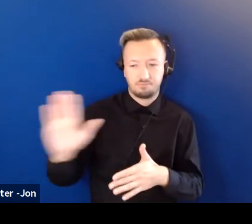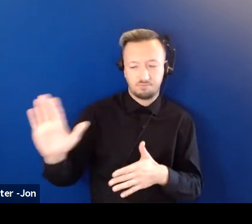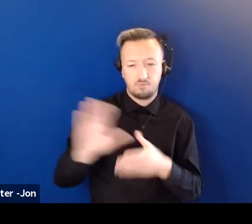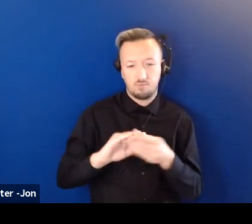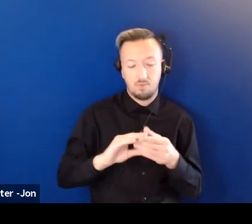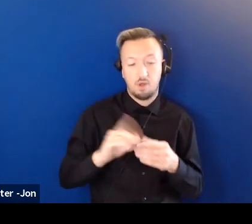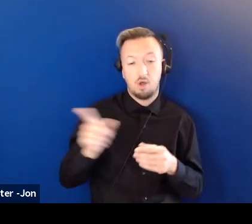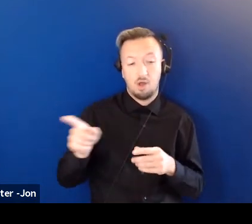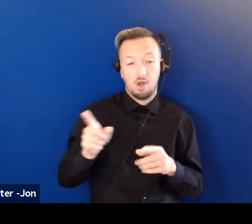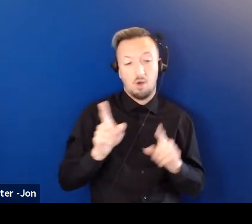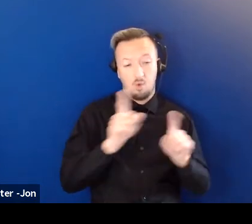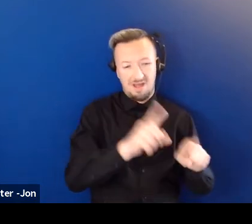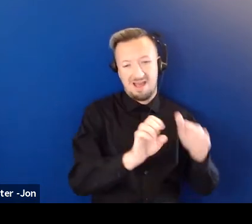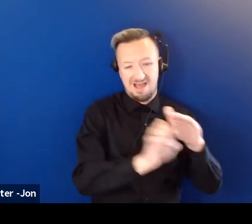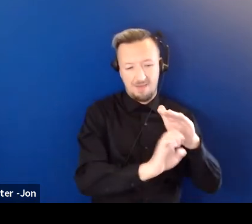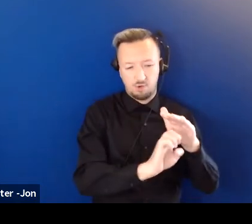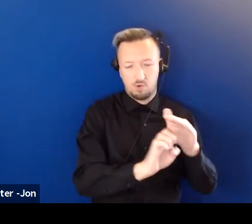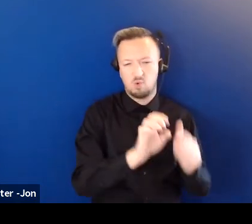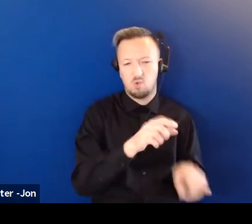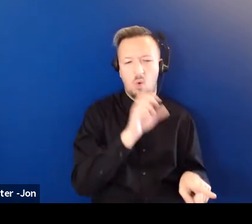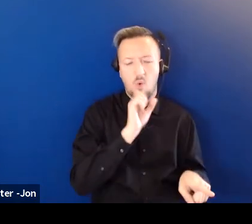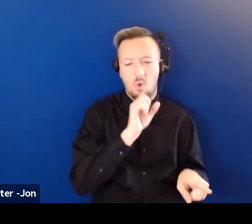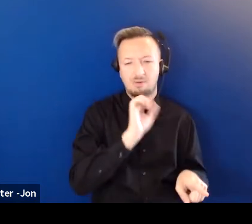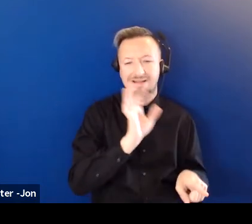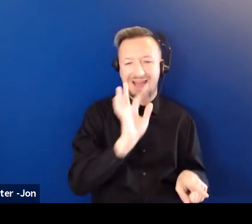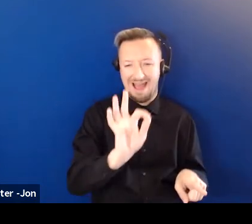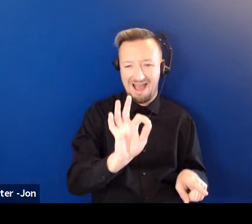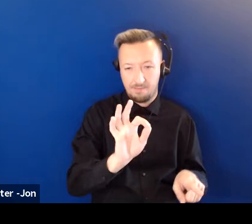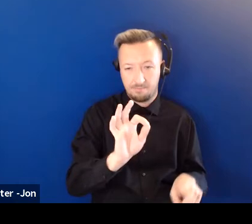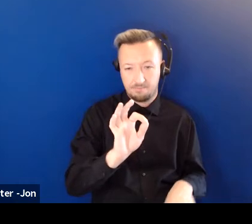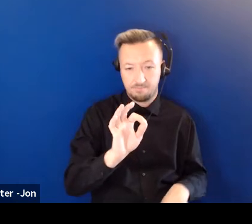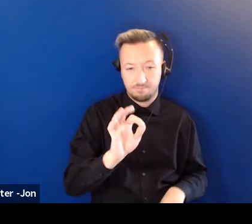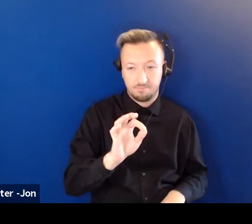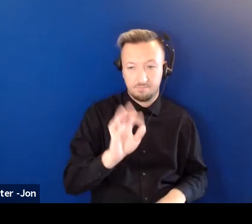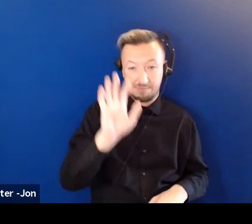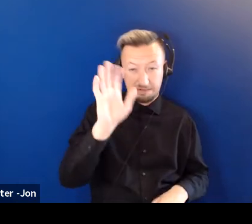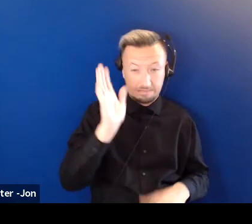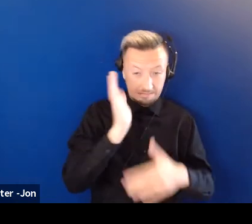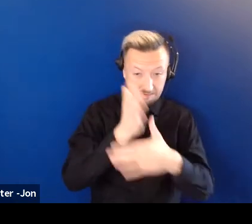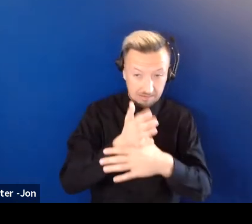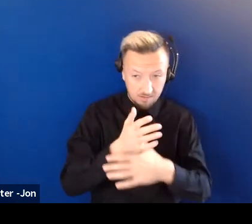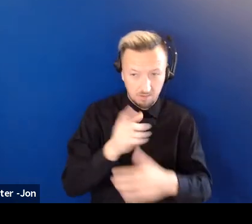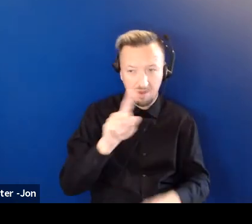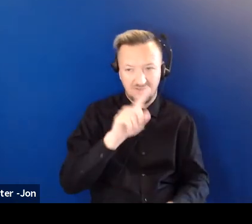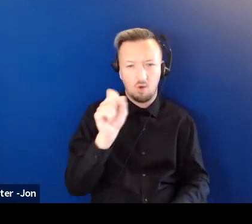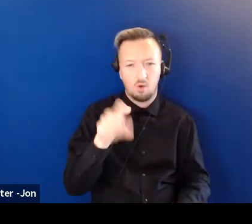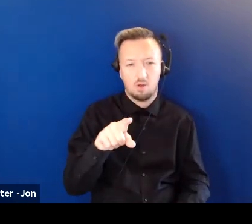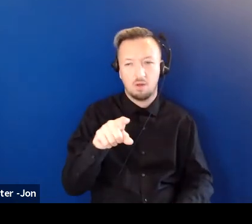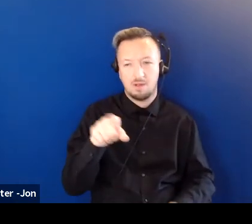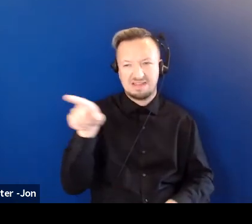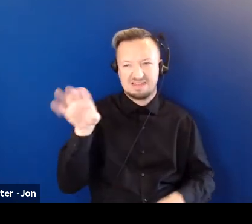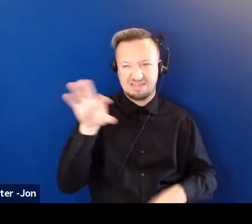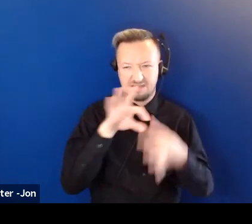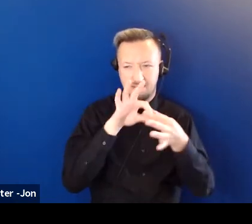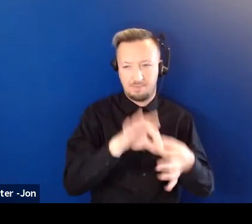age student. So she's a 9-year-old. Sorry, can I interrupt you, because there is a question